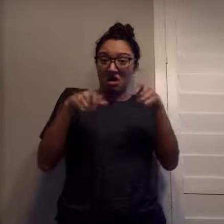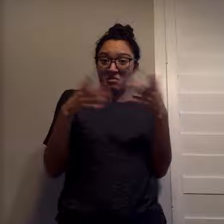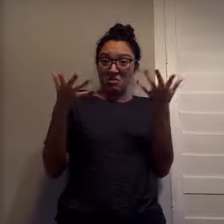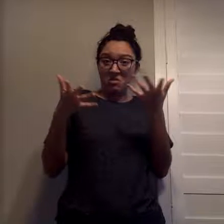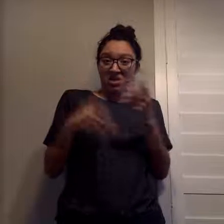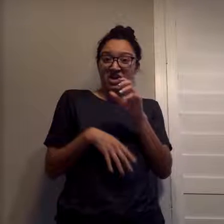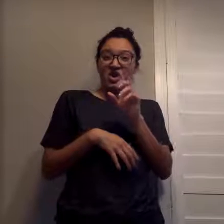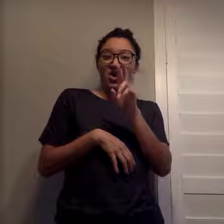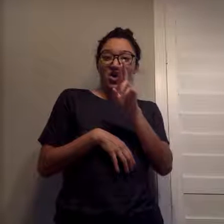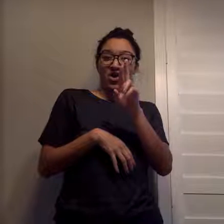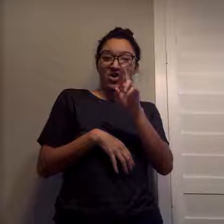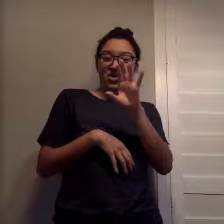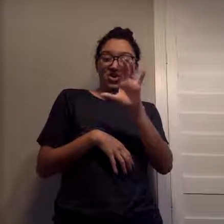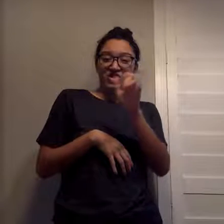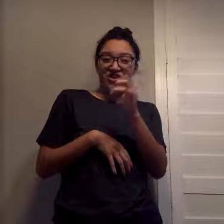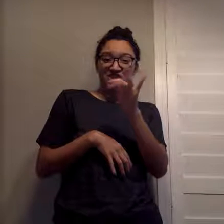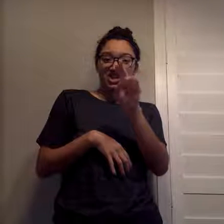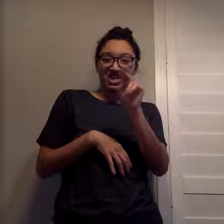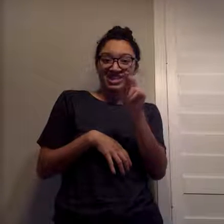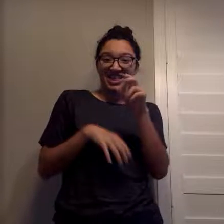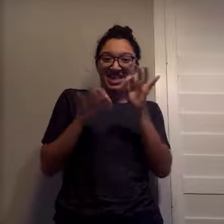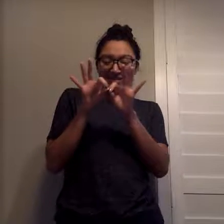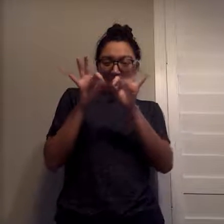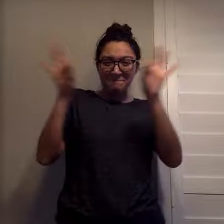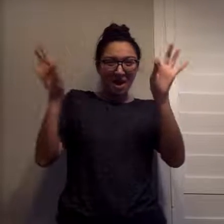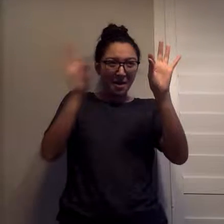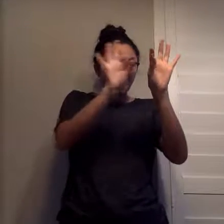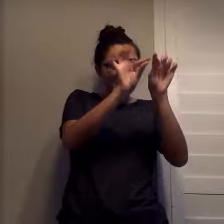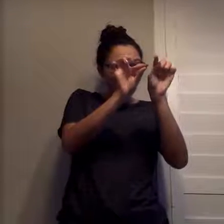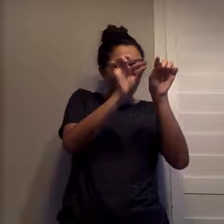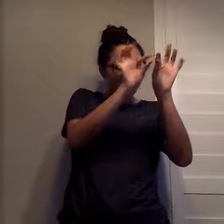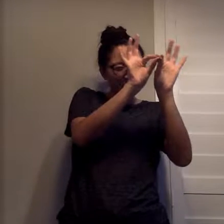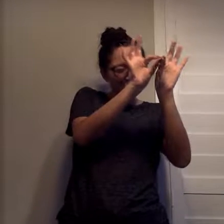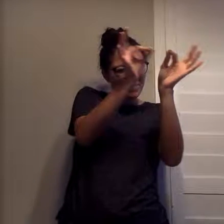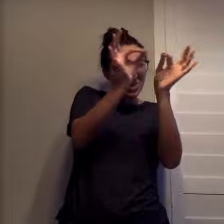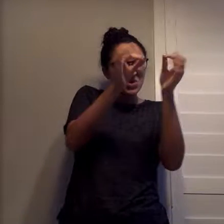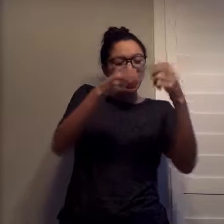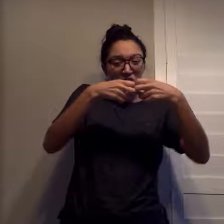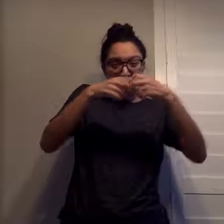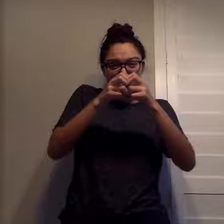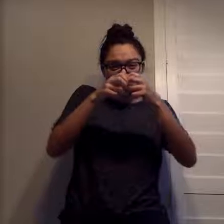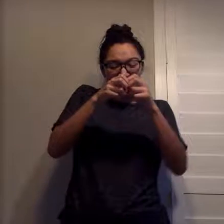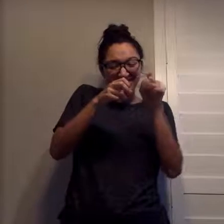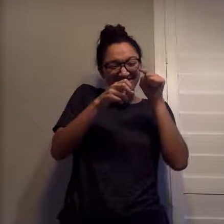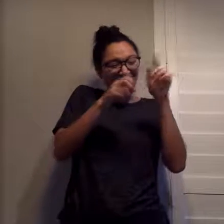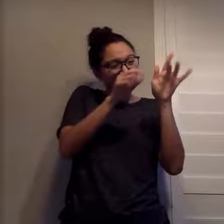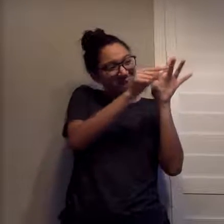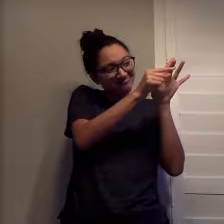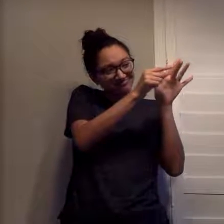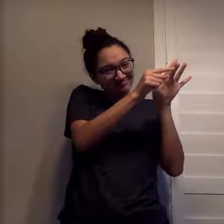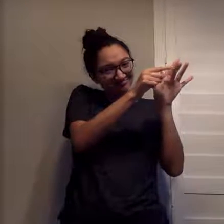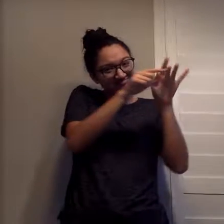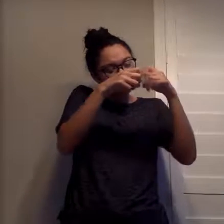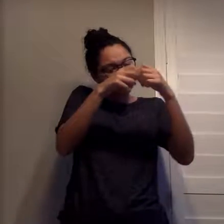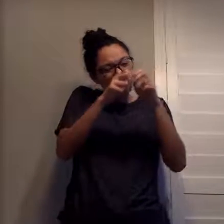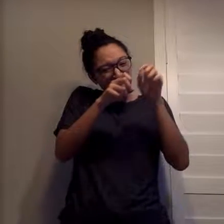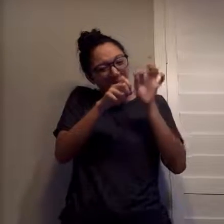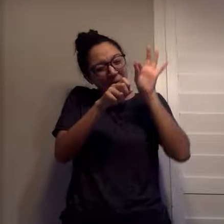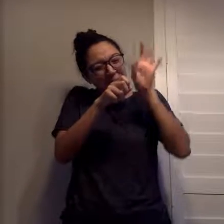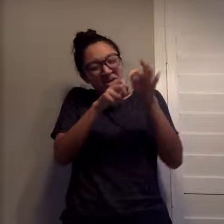urchin spine in the joint itself. And that's why it wasn't getting better. And so the orthopedist says, we should get this